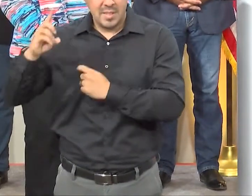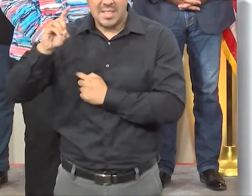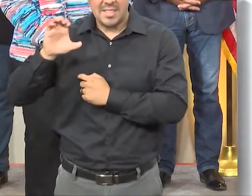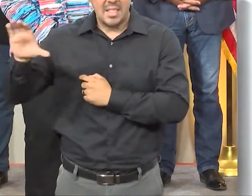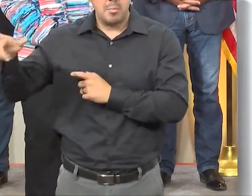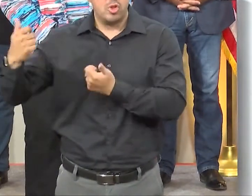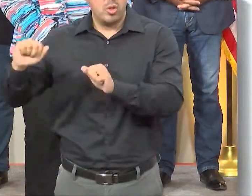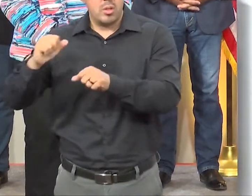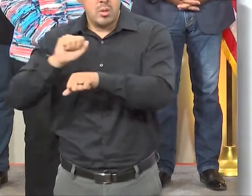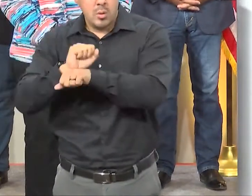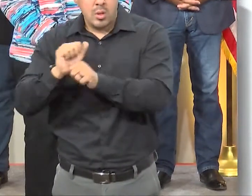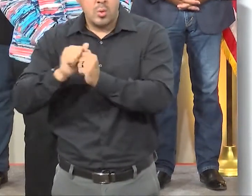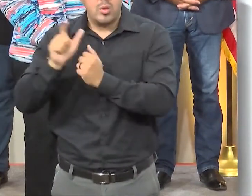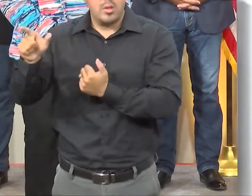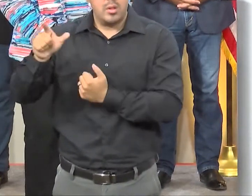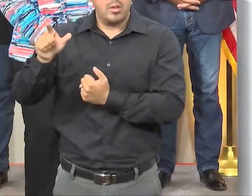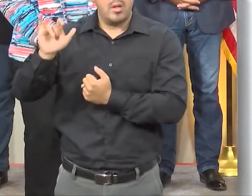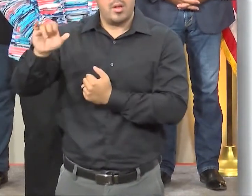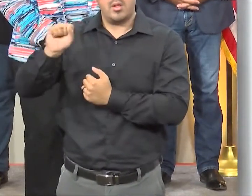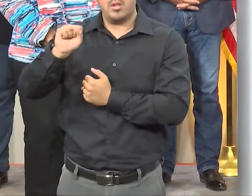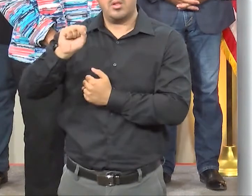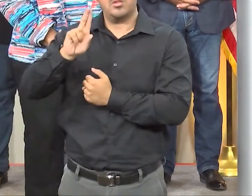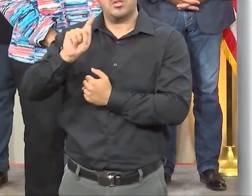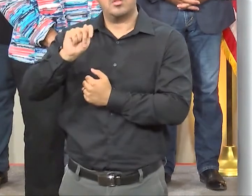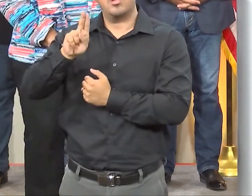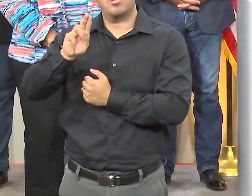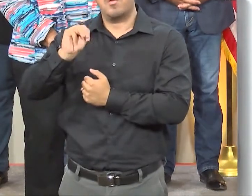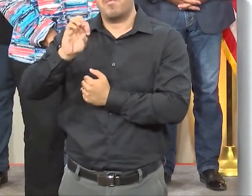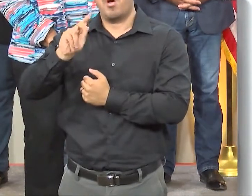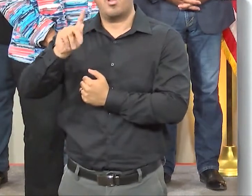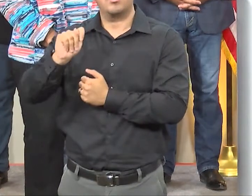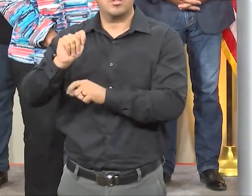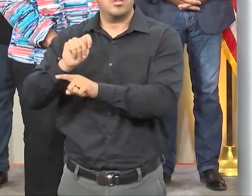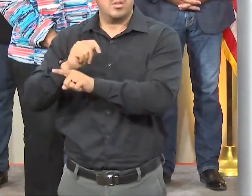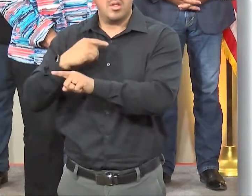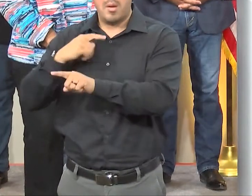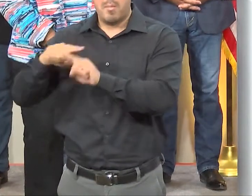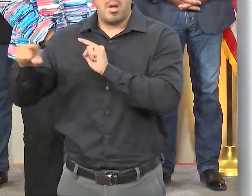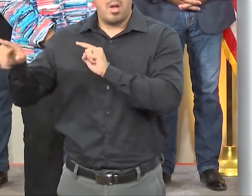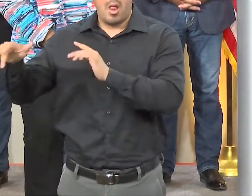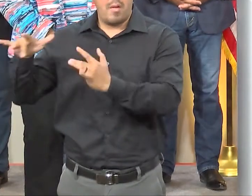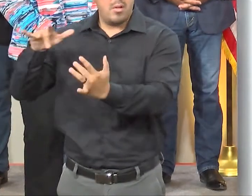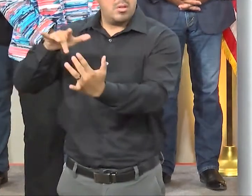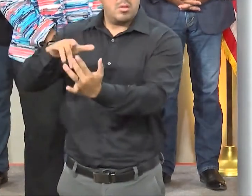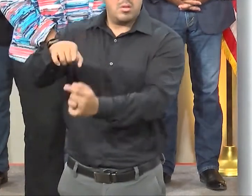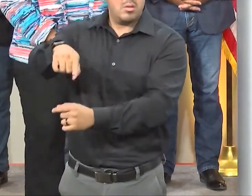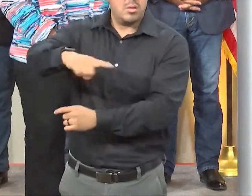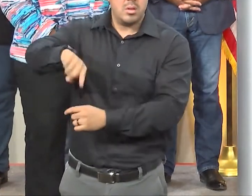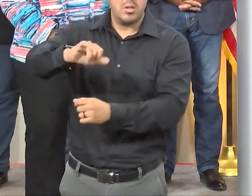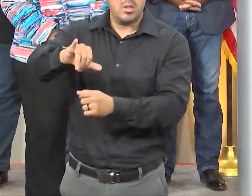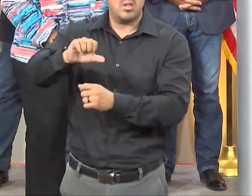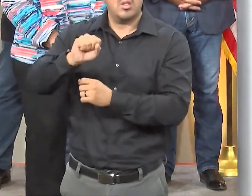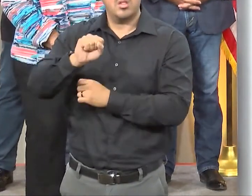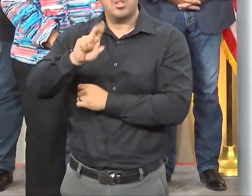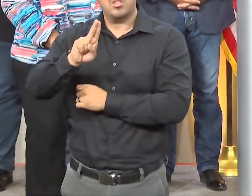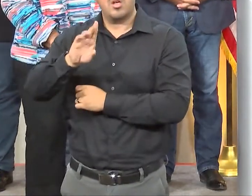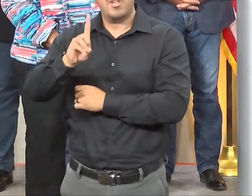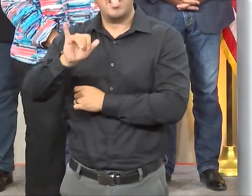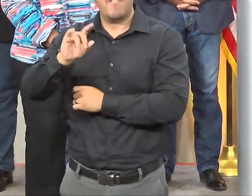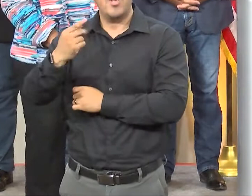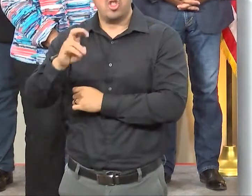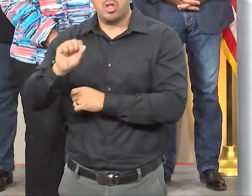with Sagemont subdivision. They have never, ever gotten in touch with Sagemont